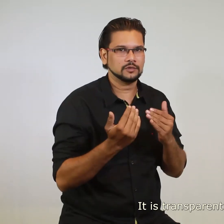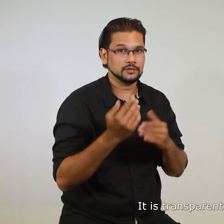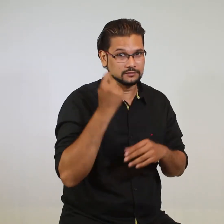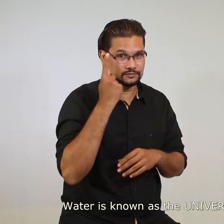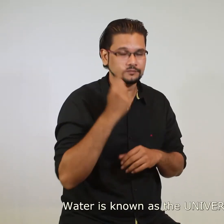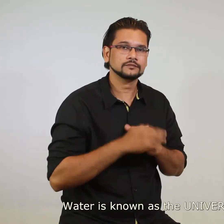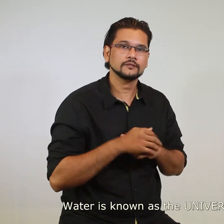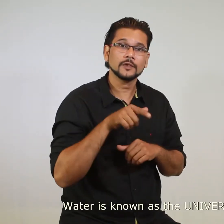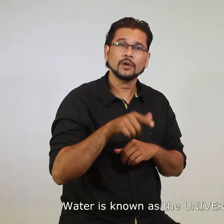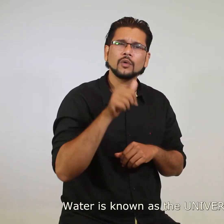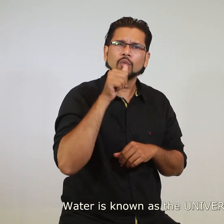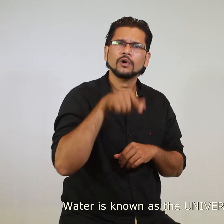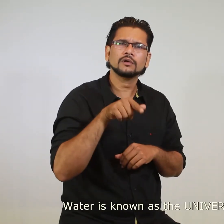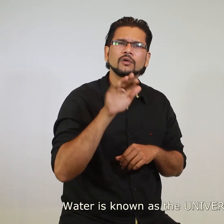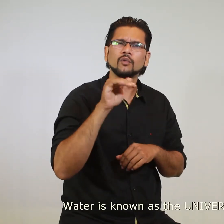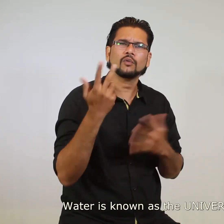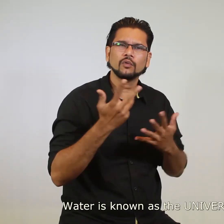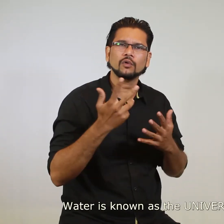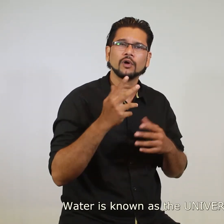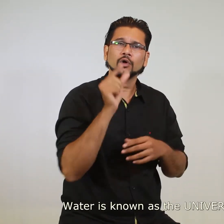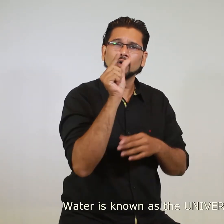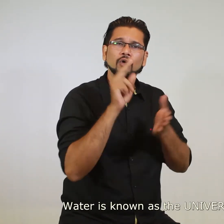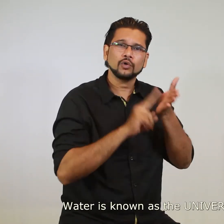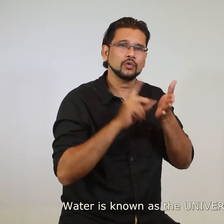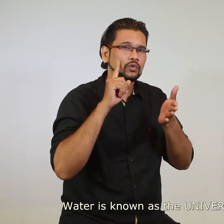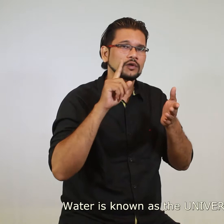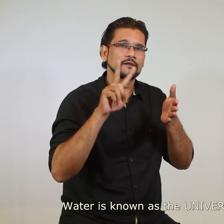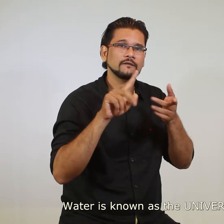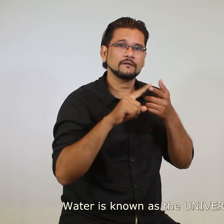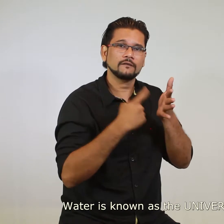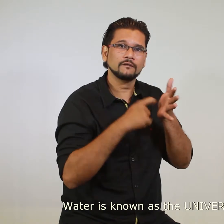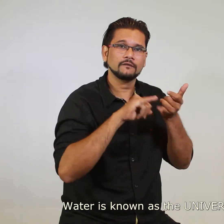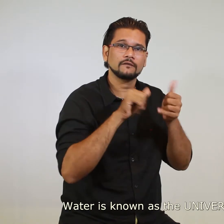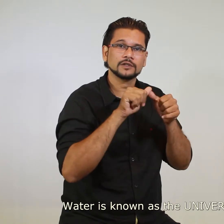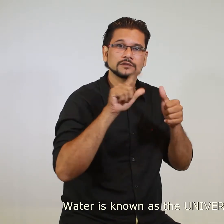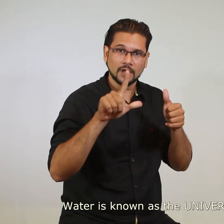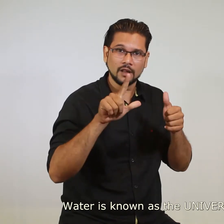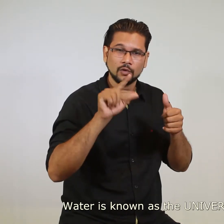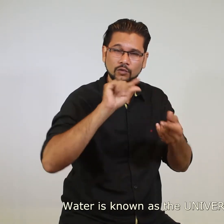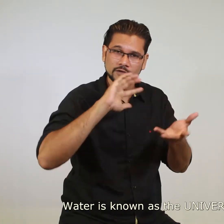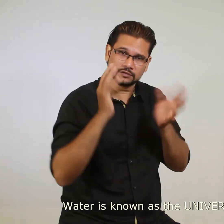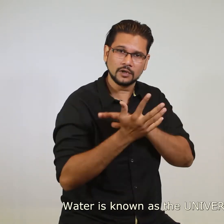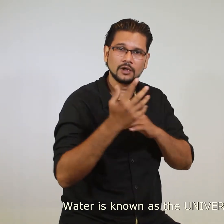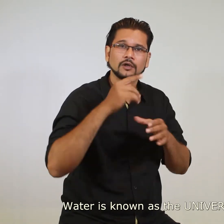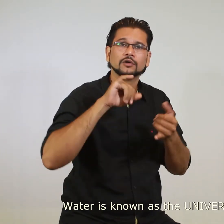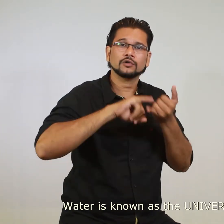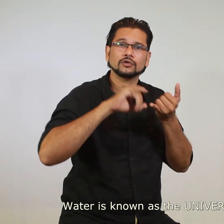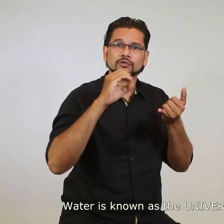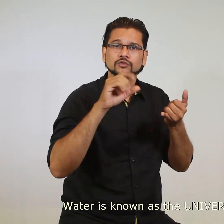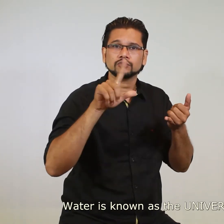It's transparent. Water is known as the universal solvent because many